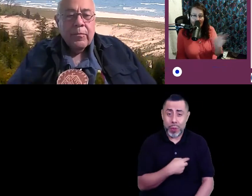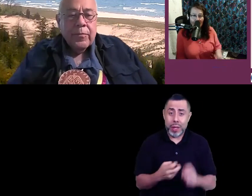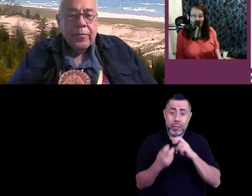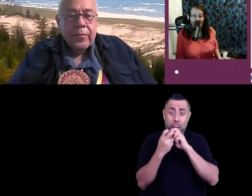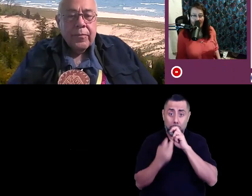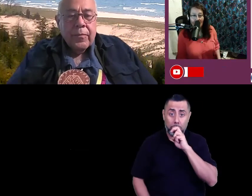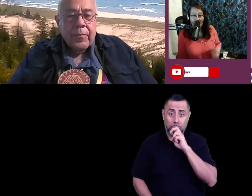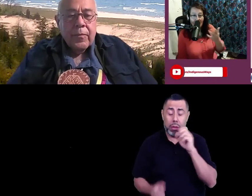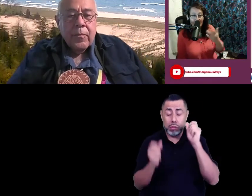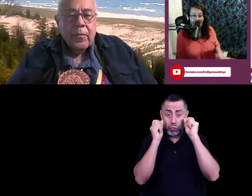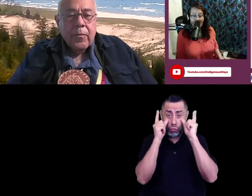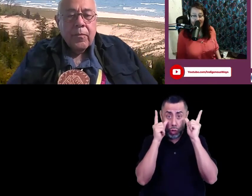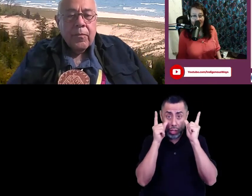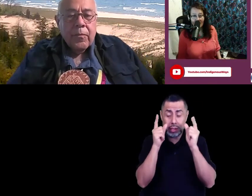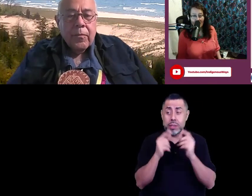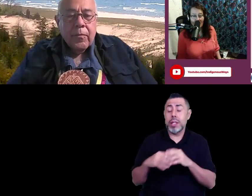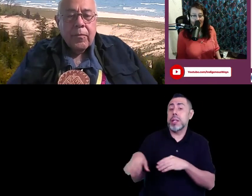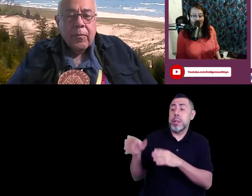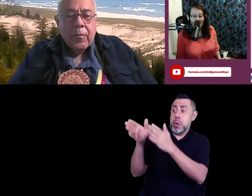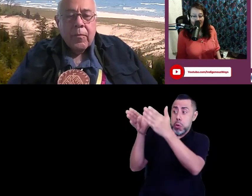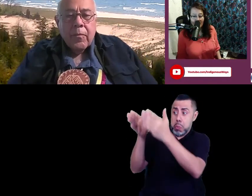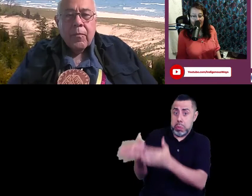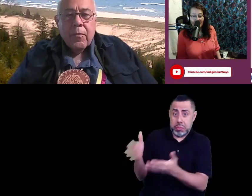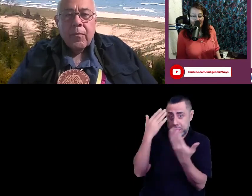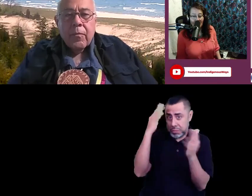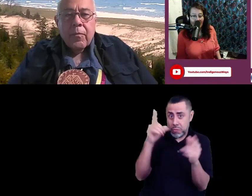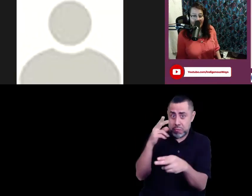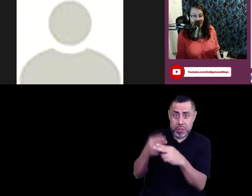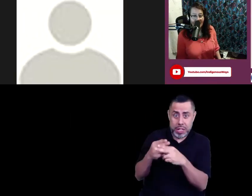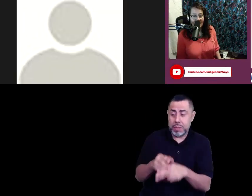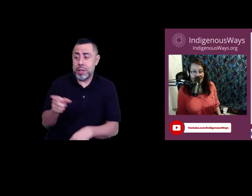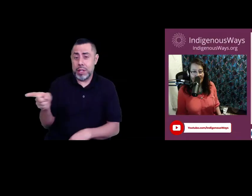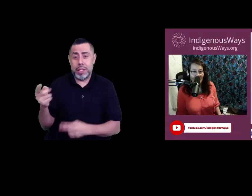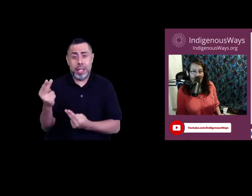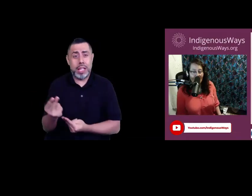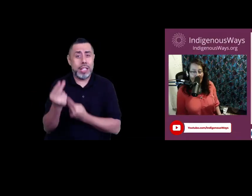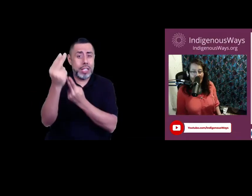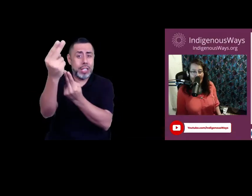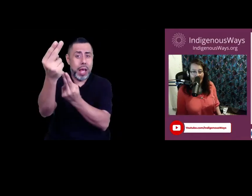anonymous person, nominated us for the New Mexico Magazine's